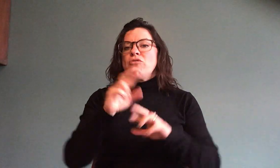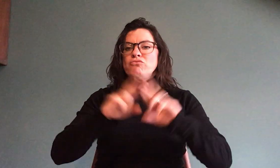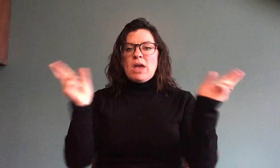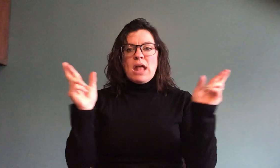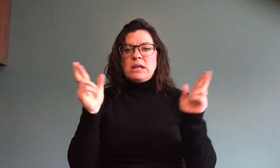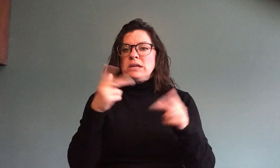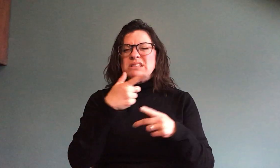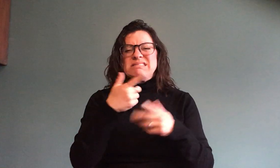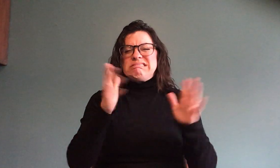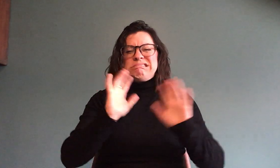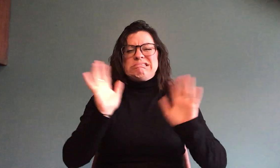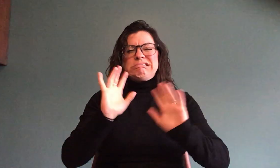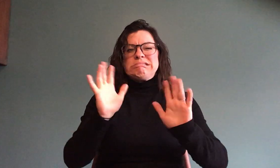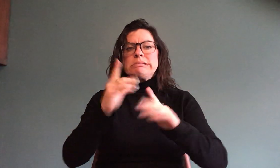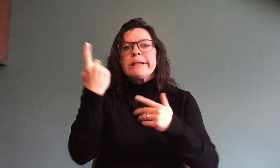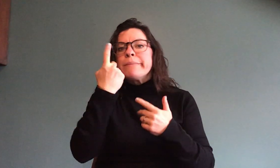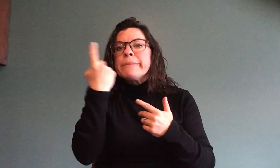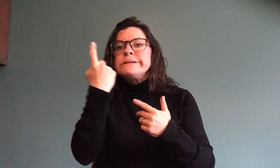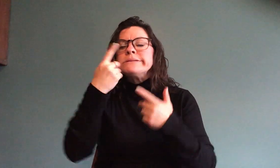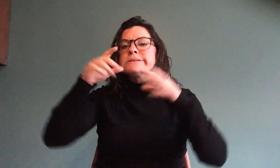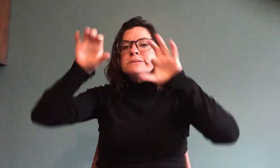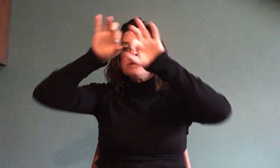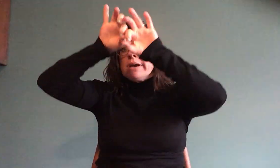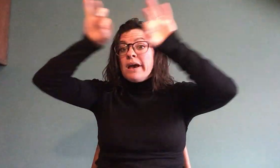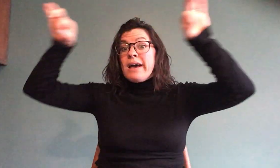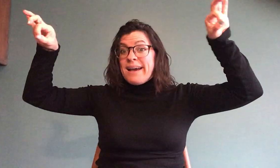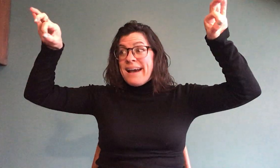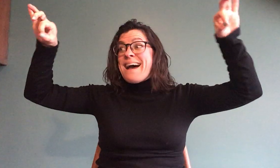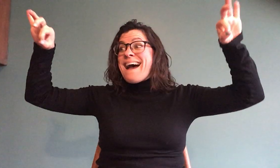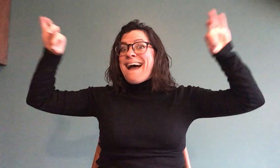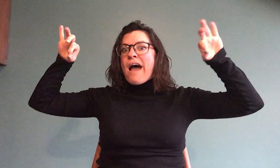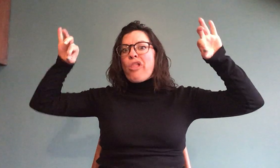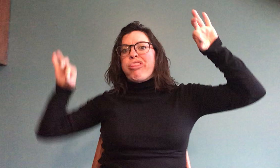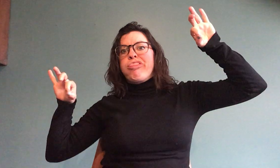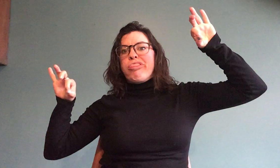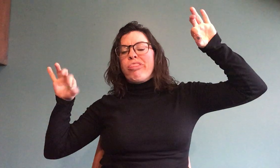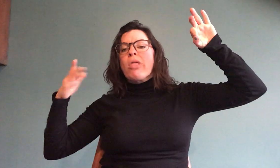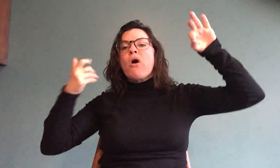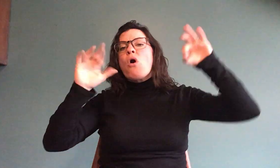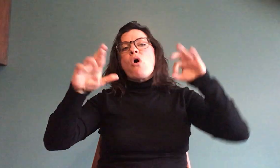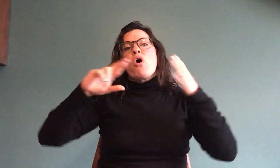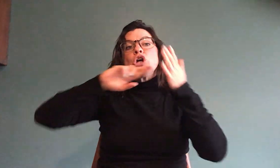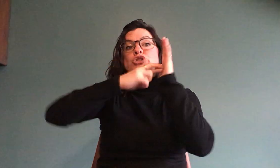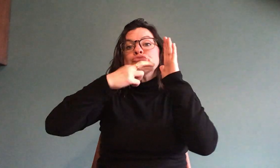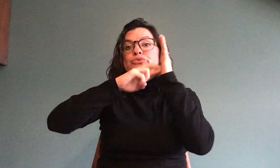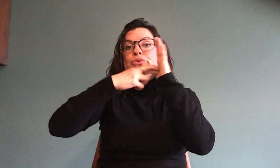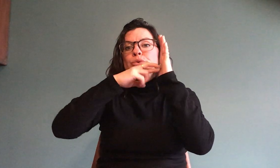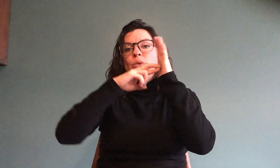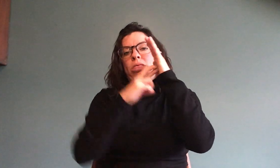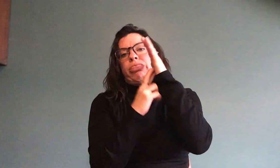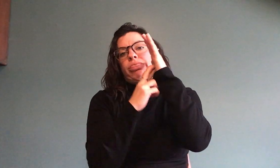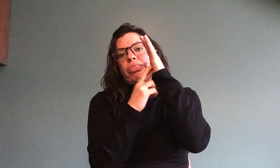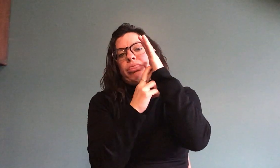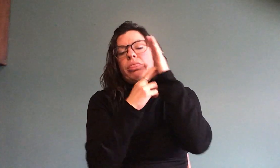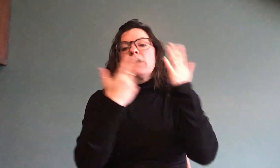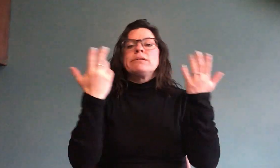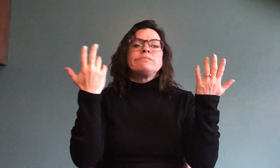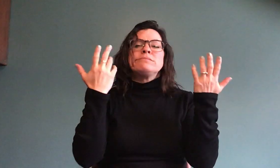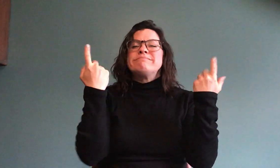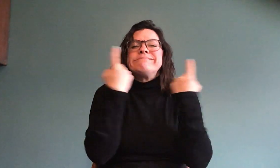want you to go on that. And what's this one here? Do not use it at all. Yeah, why? Something's wrong.